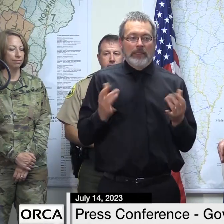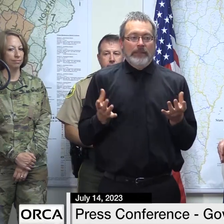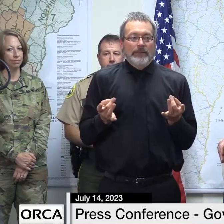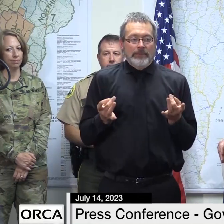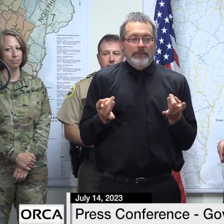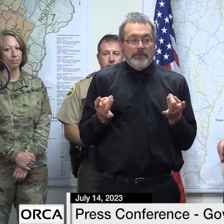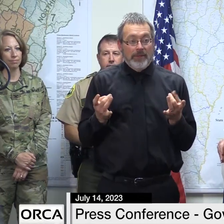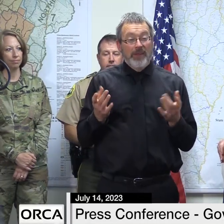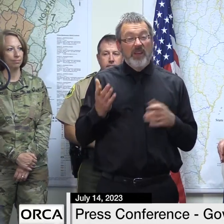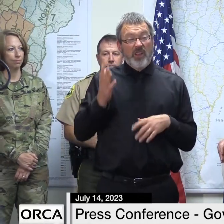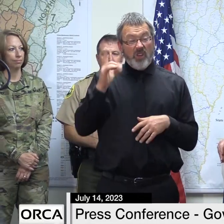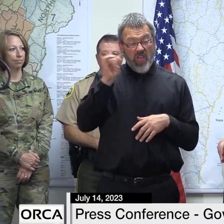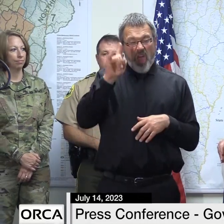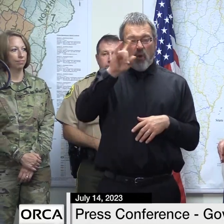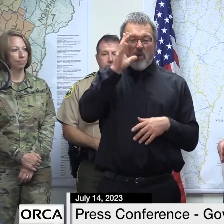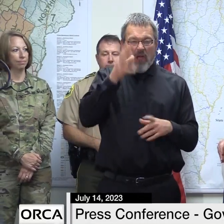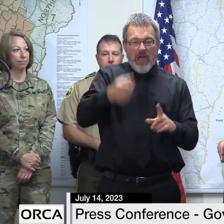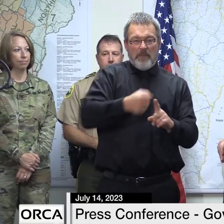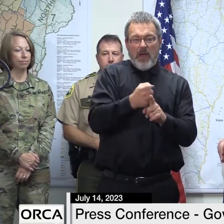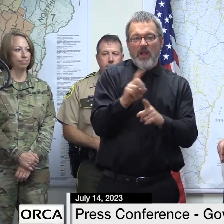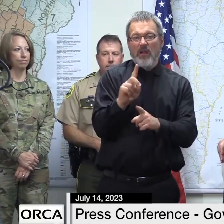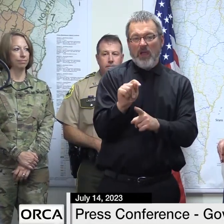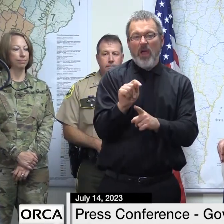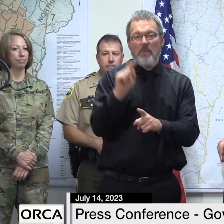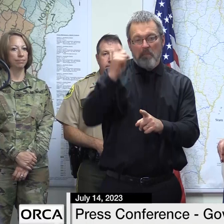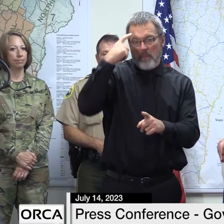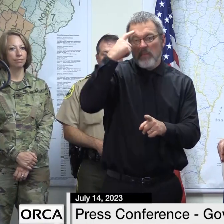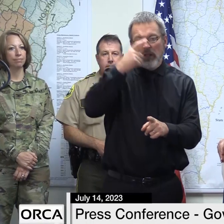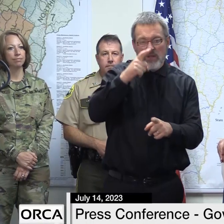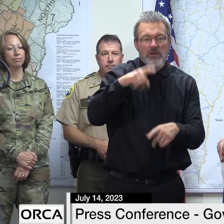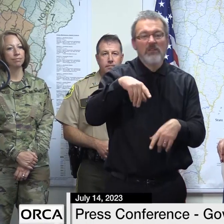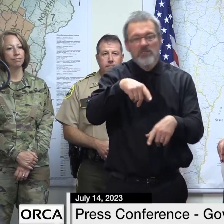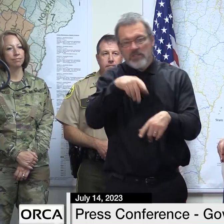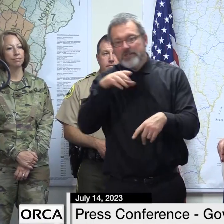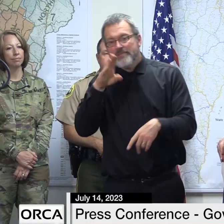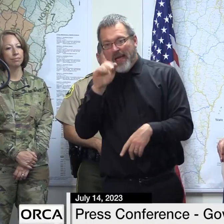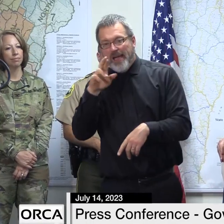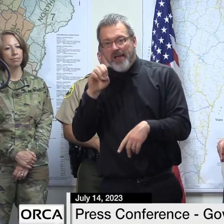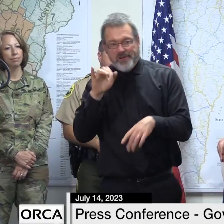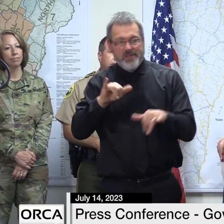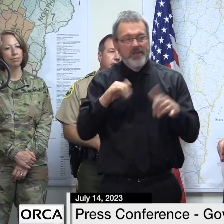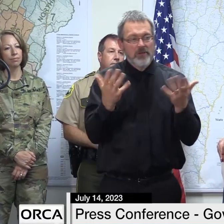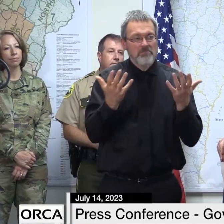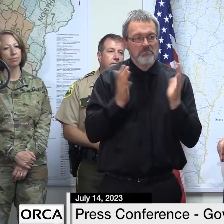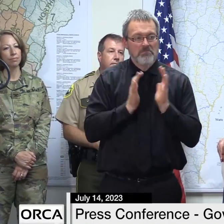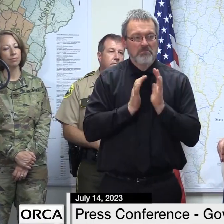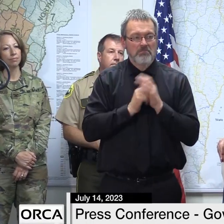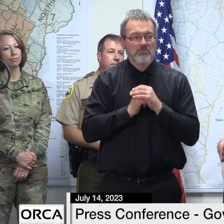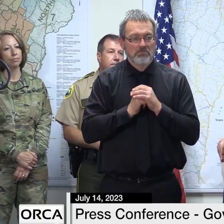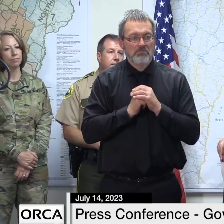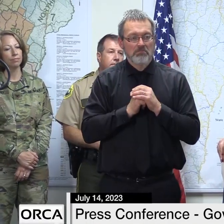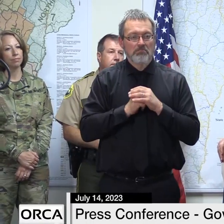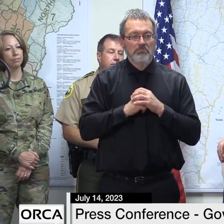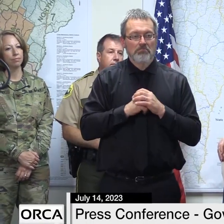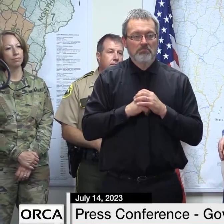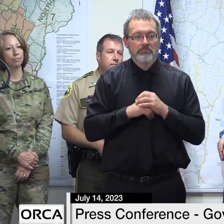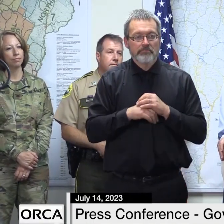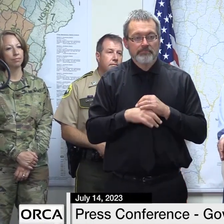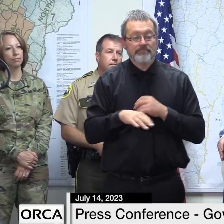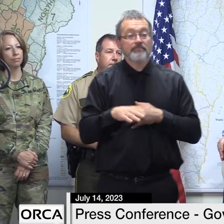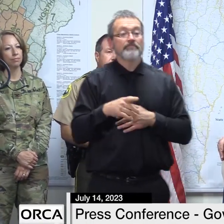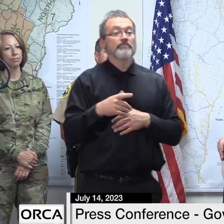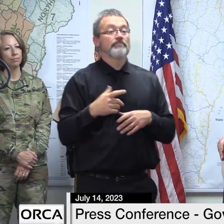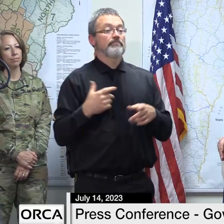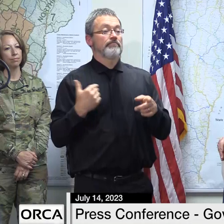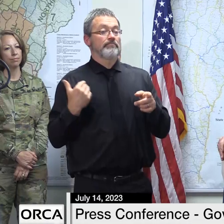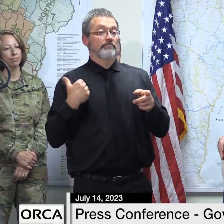downtowns quite as much as it did this time. So the past couple days, there's kind of been a keen watch on dams. So now that